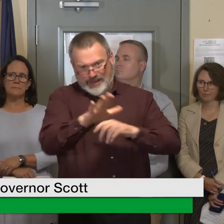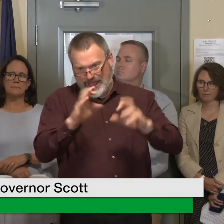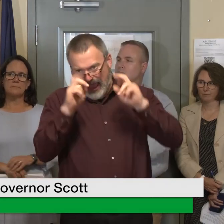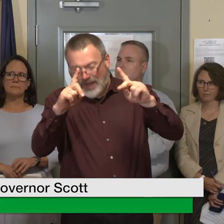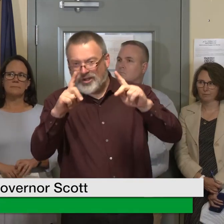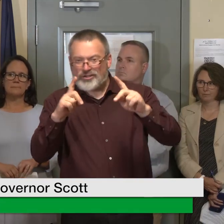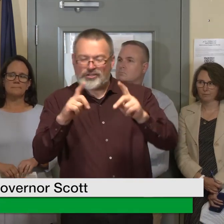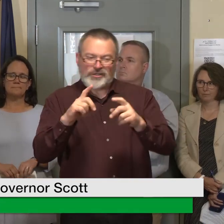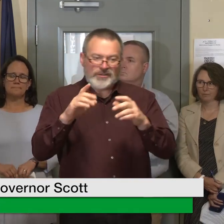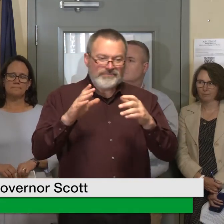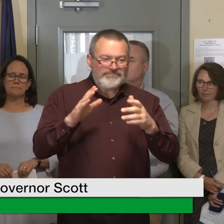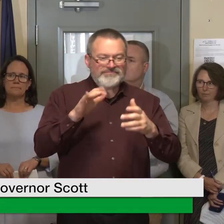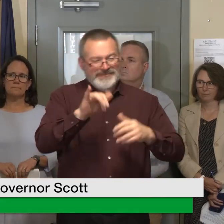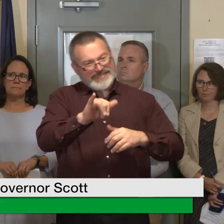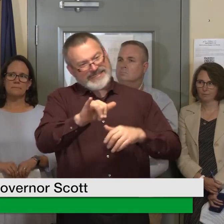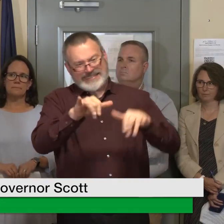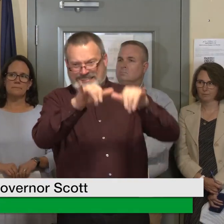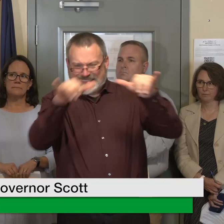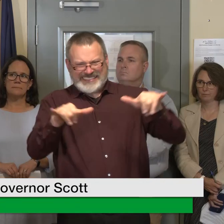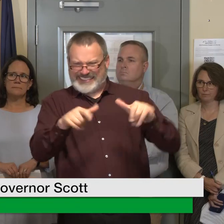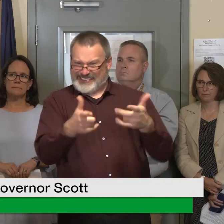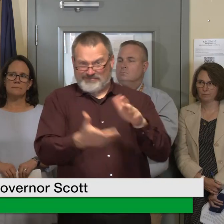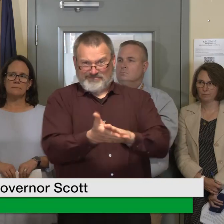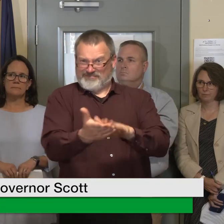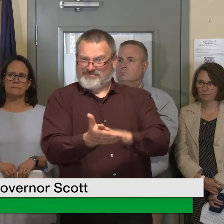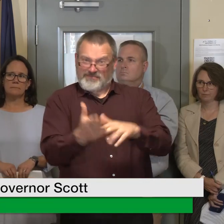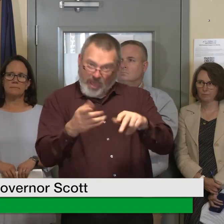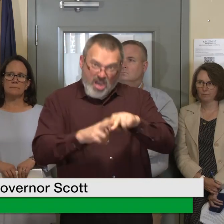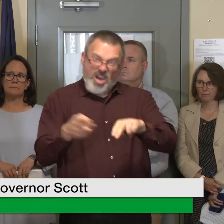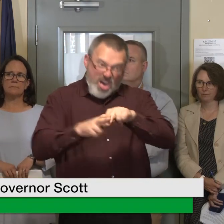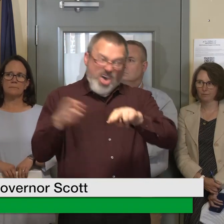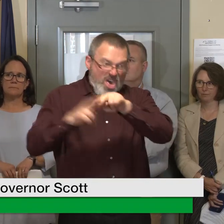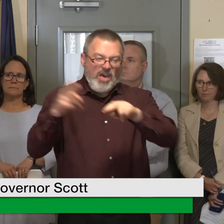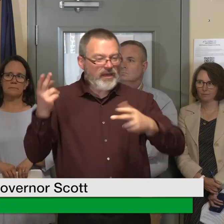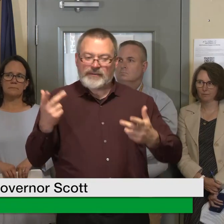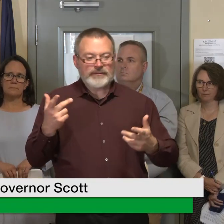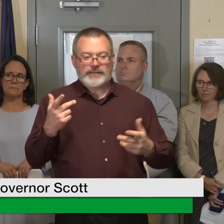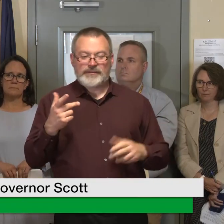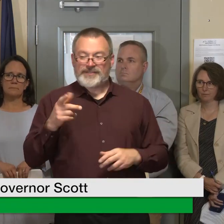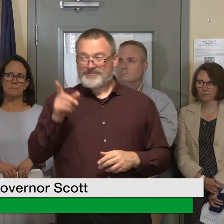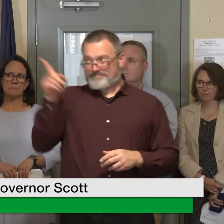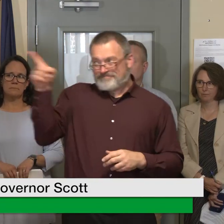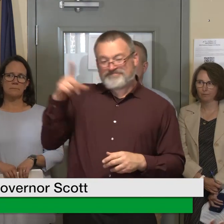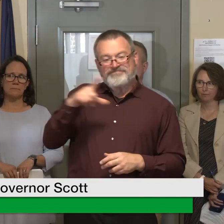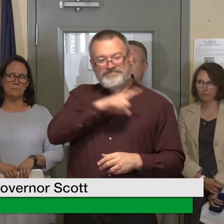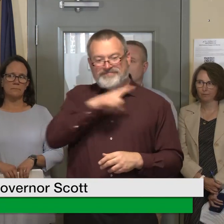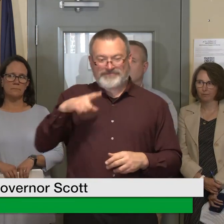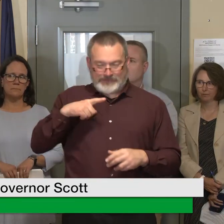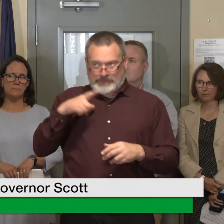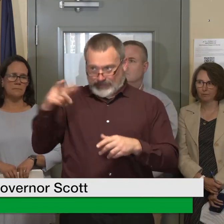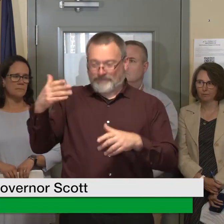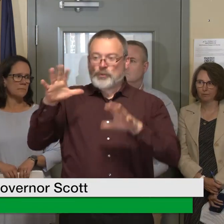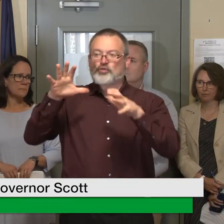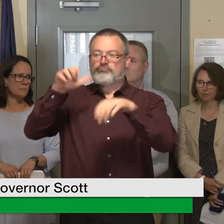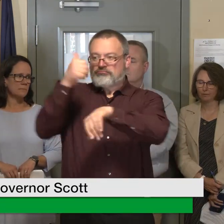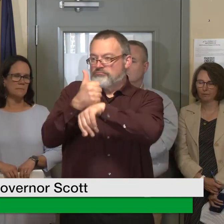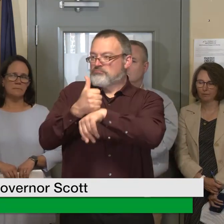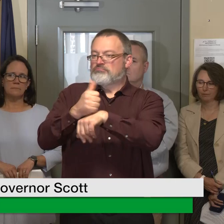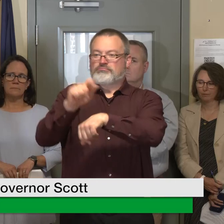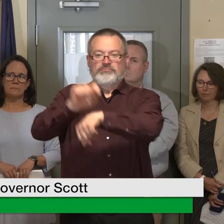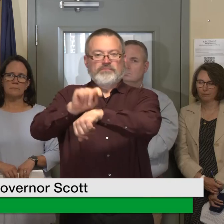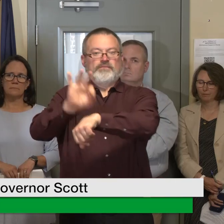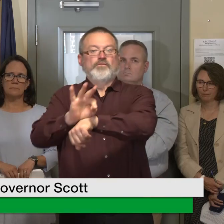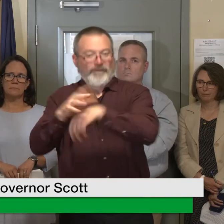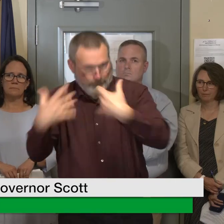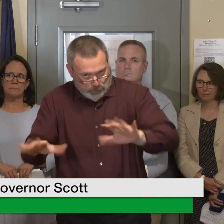itself. There is the legislature put into effect a task force that I think has started meeting maybe this week.